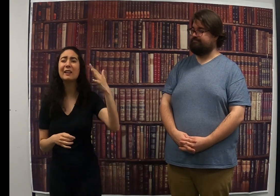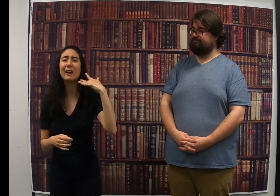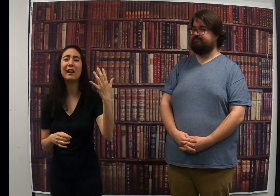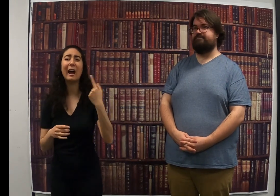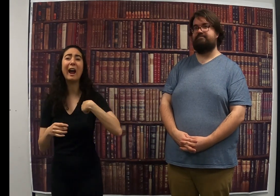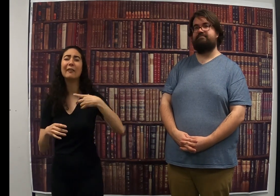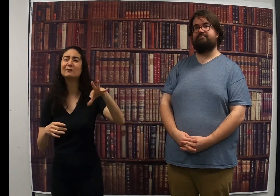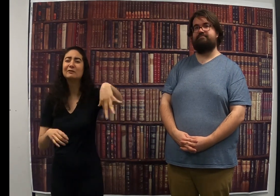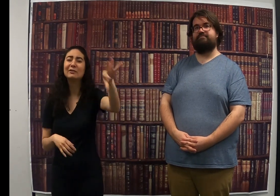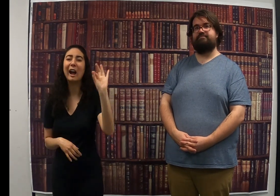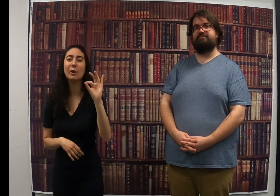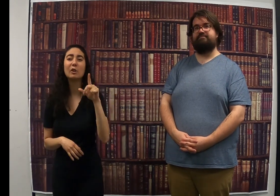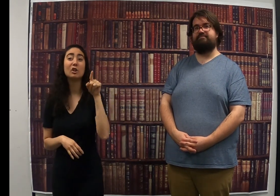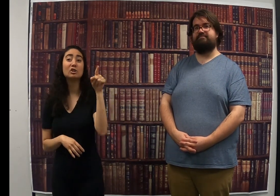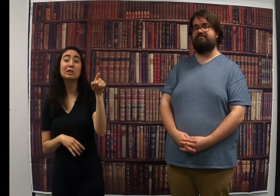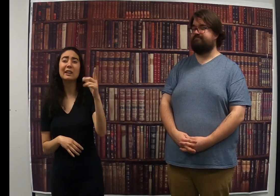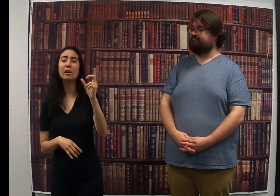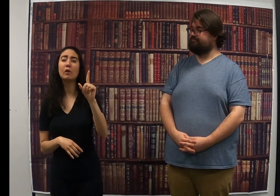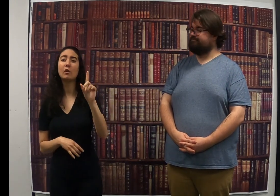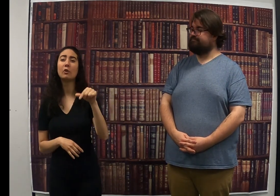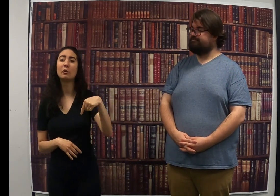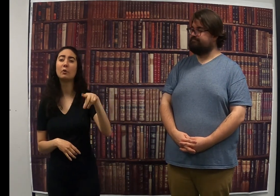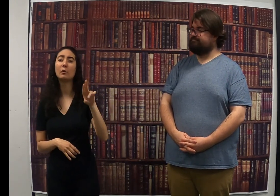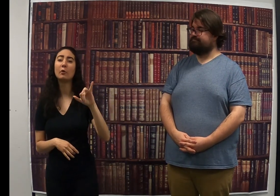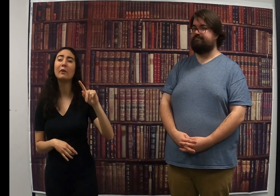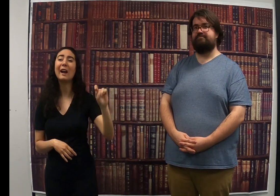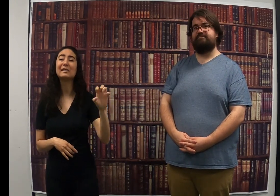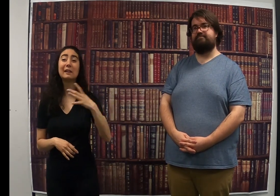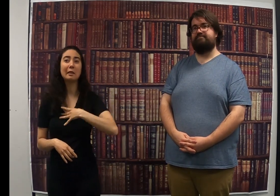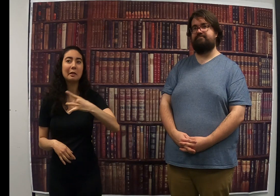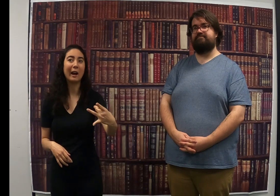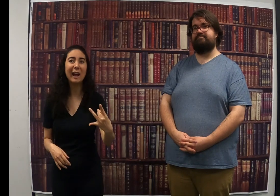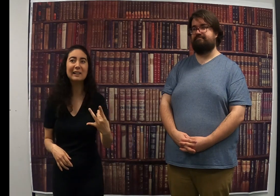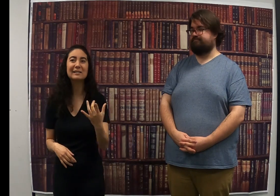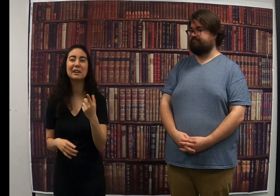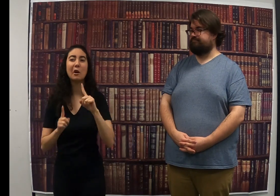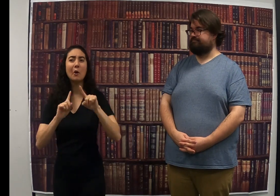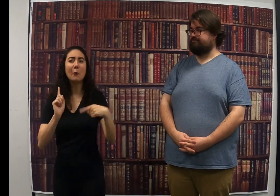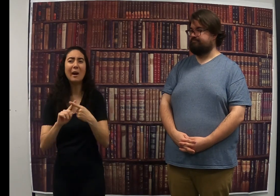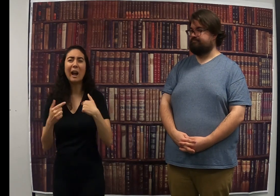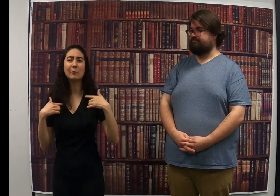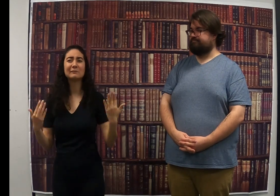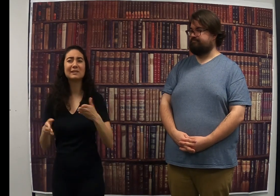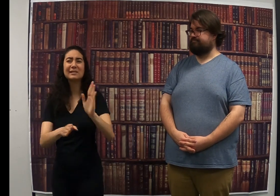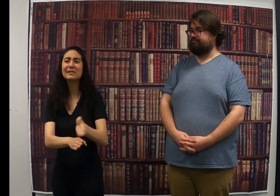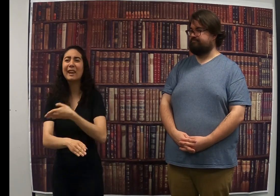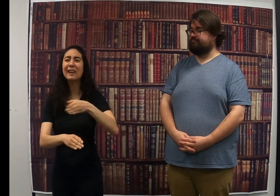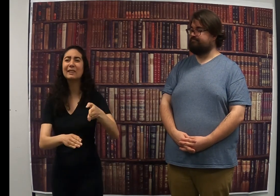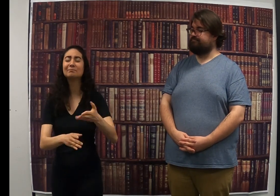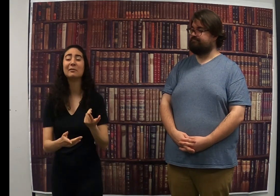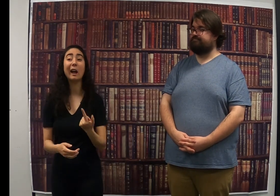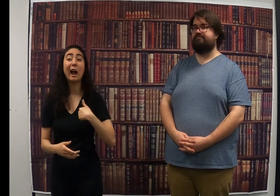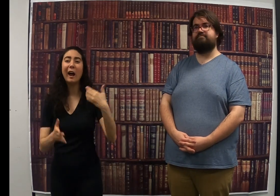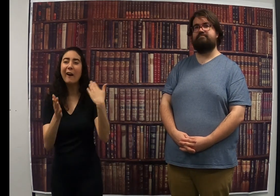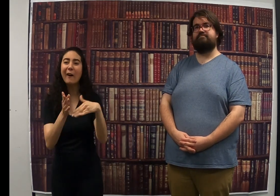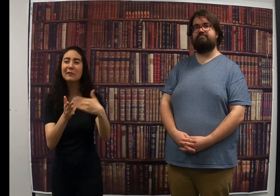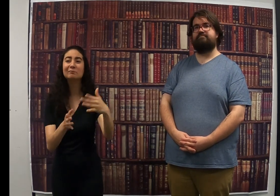I've found she quite likes it when I sing. Often Echo will answer in the melody, and if you